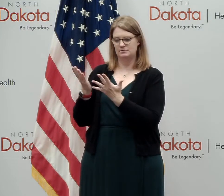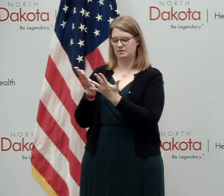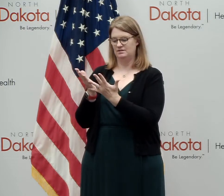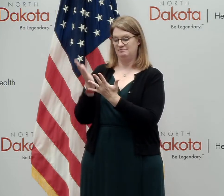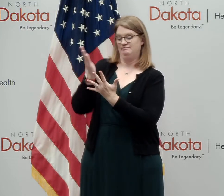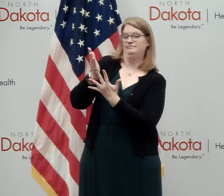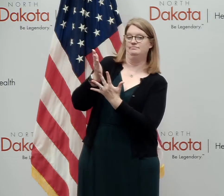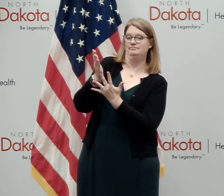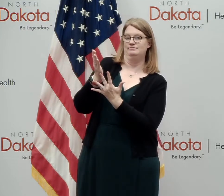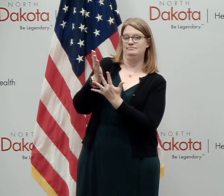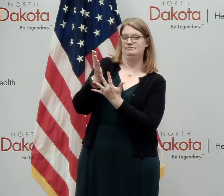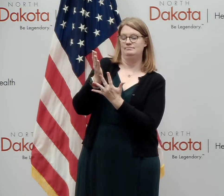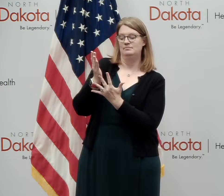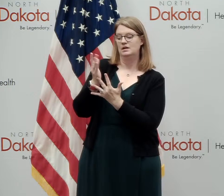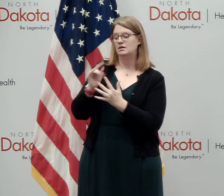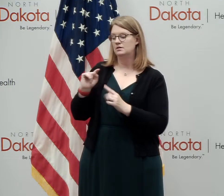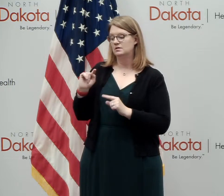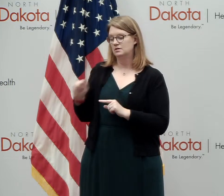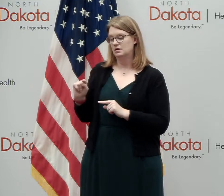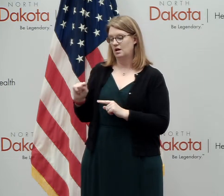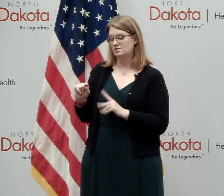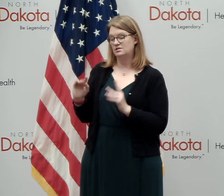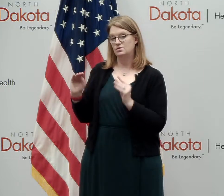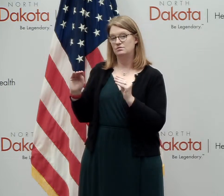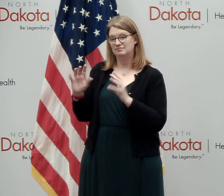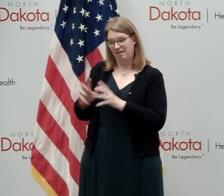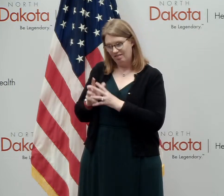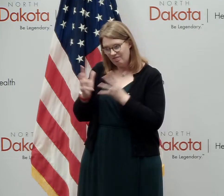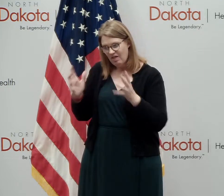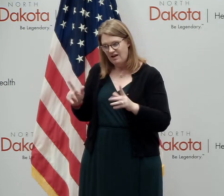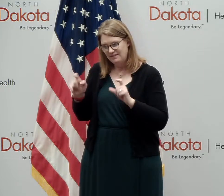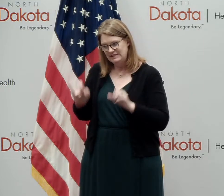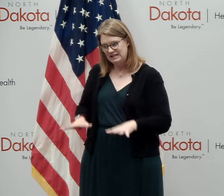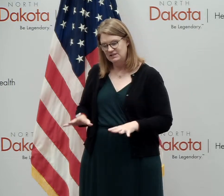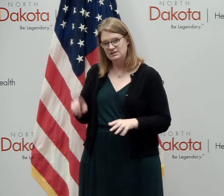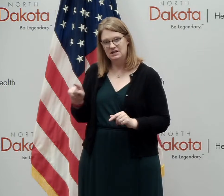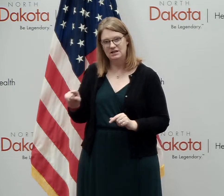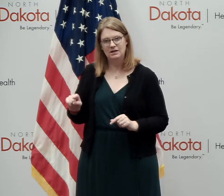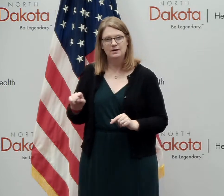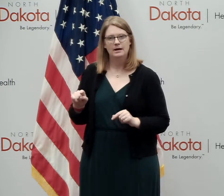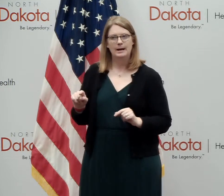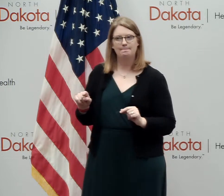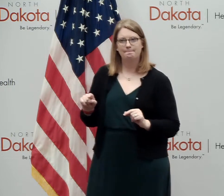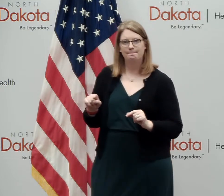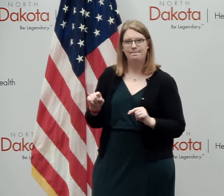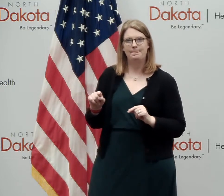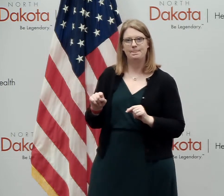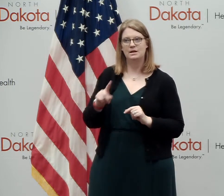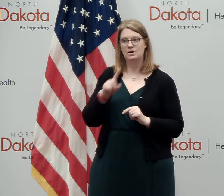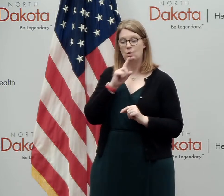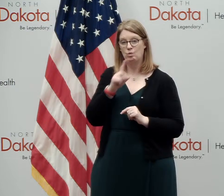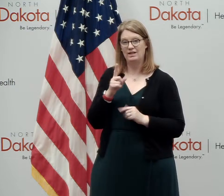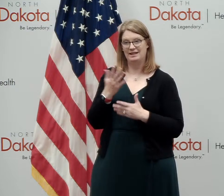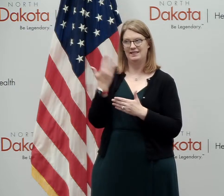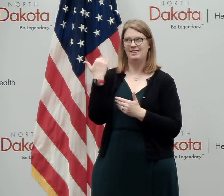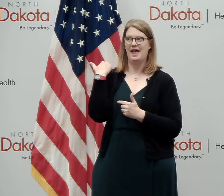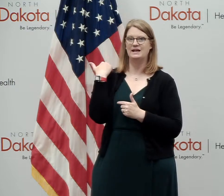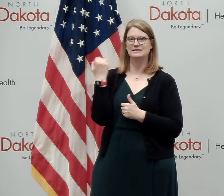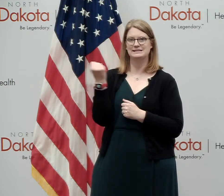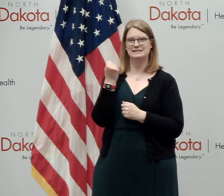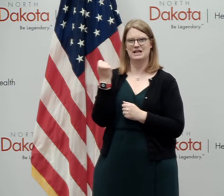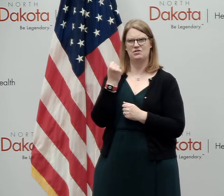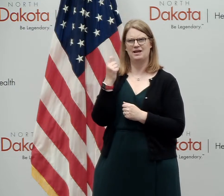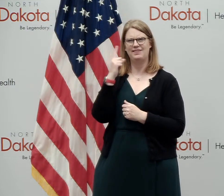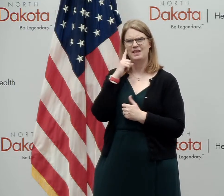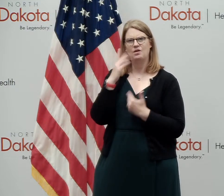but they're also doing a lot of testing. We did have a great effort last Saturday.